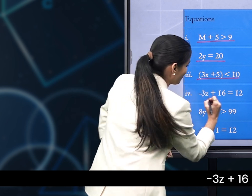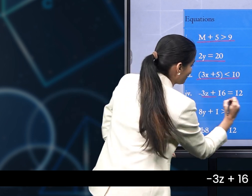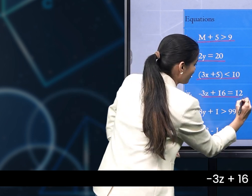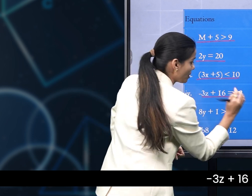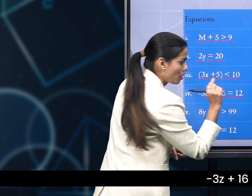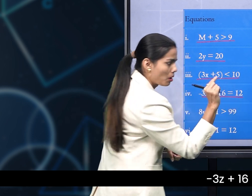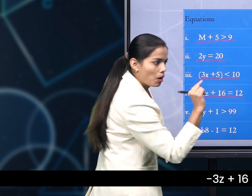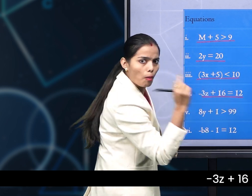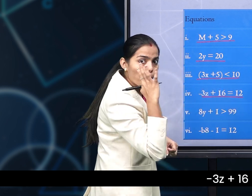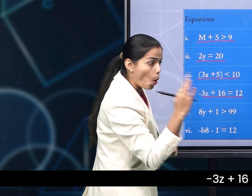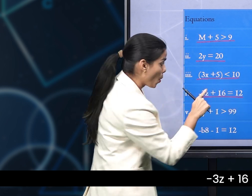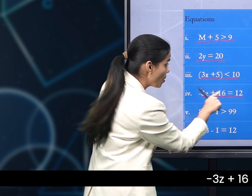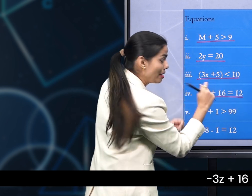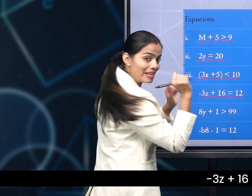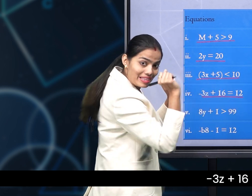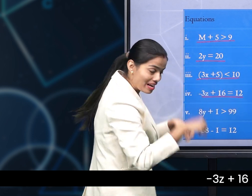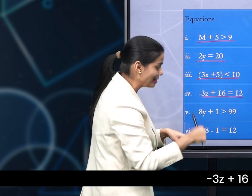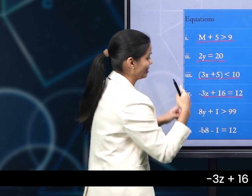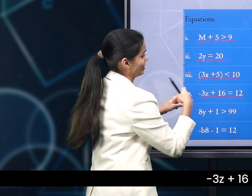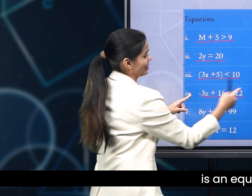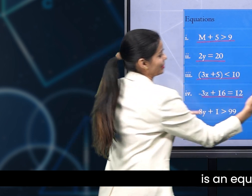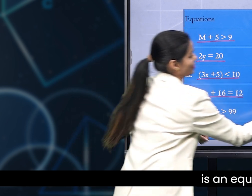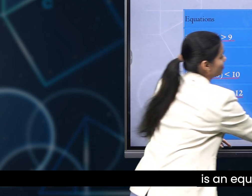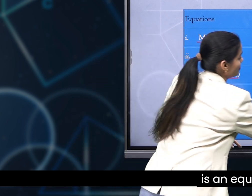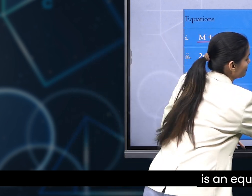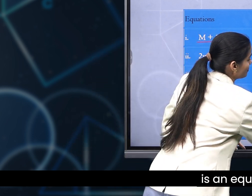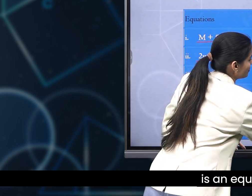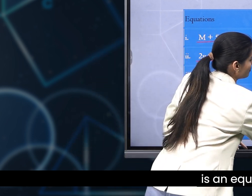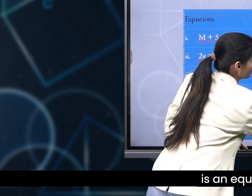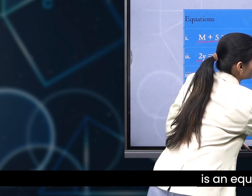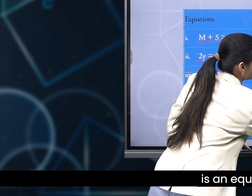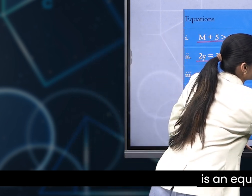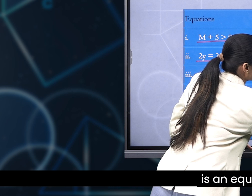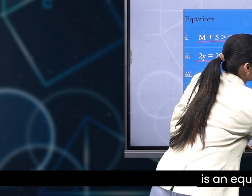Minus 3z plus 16 is equal to 12 is an equation.